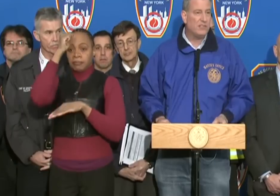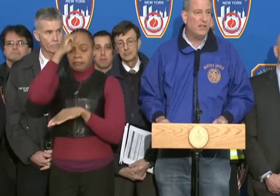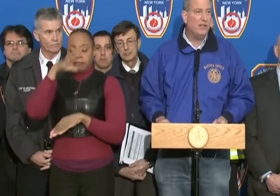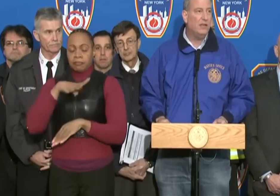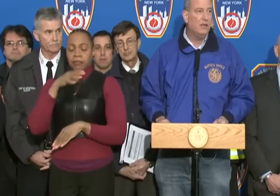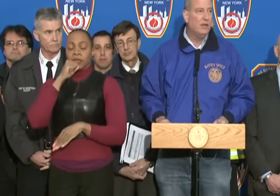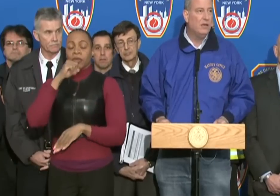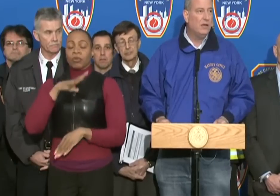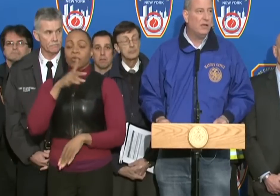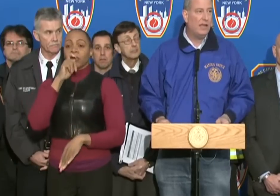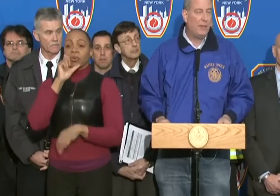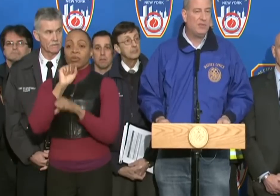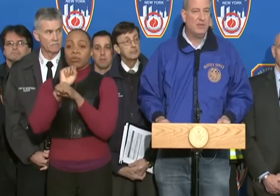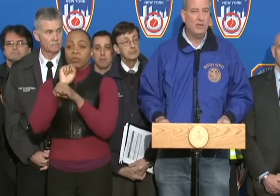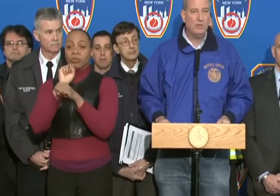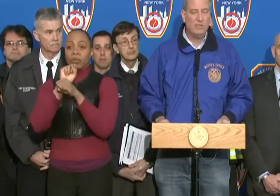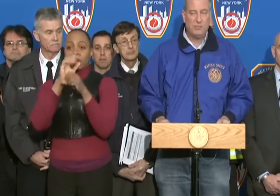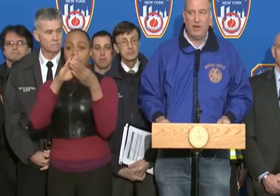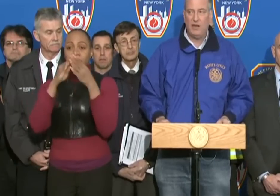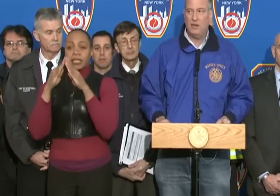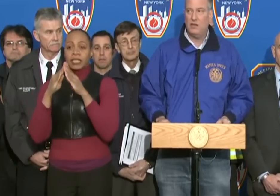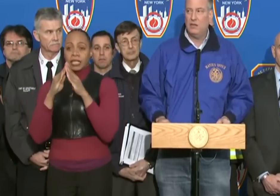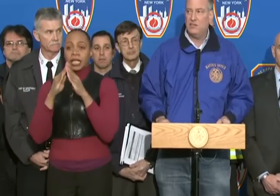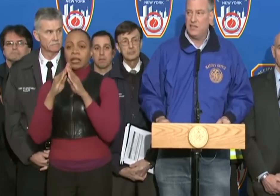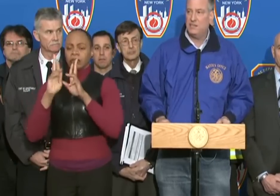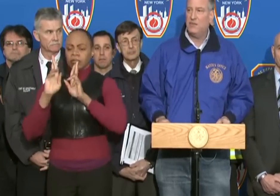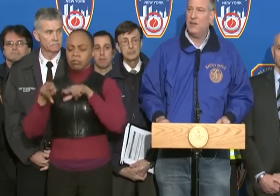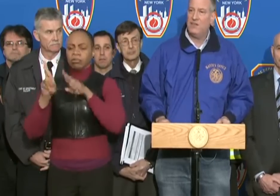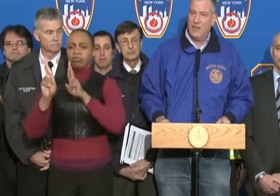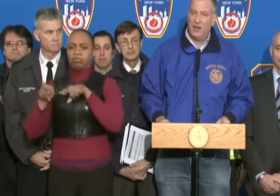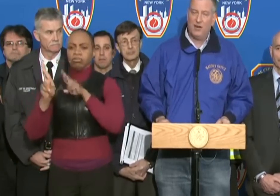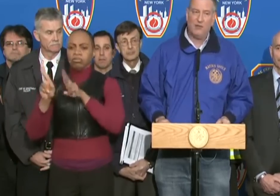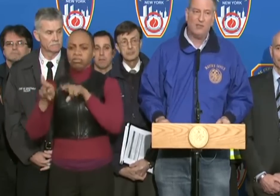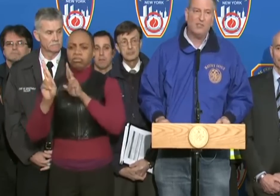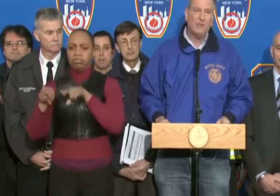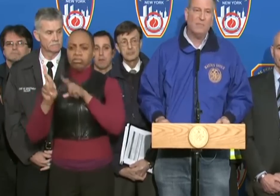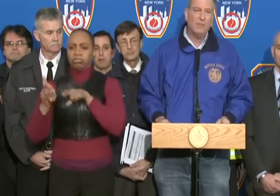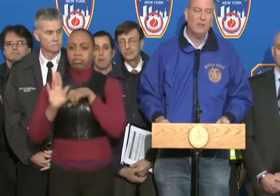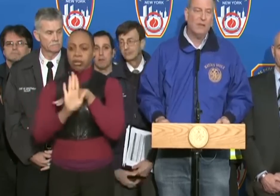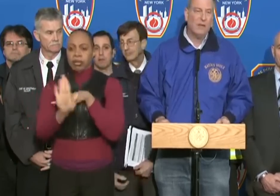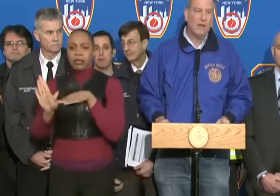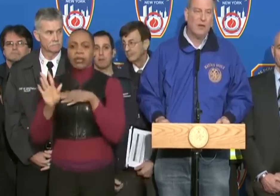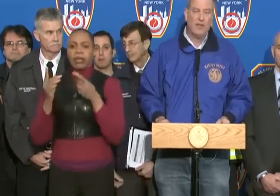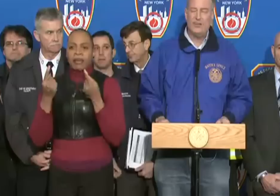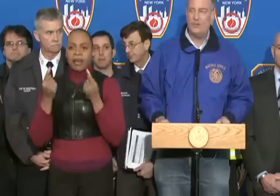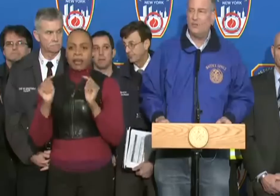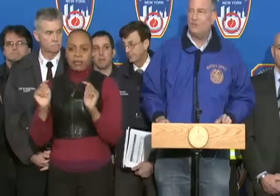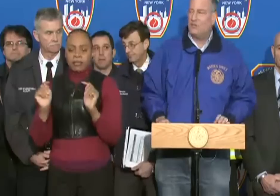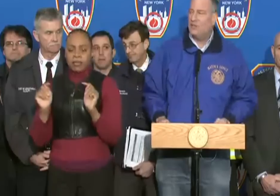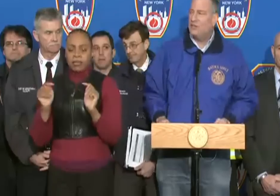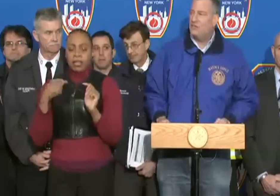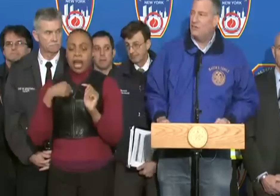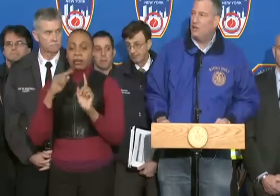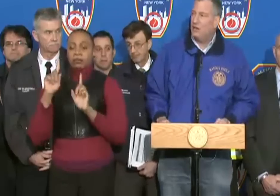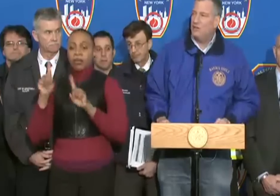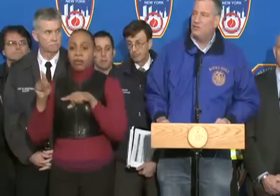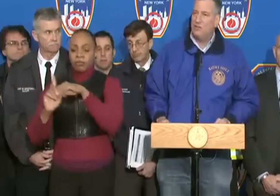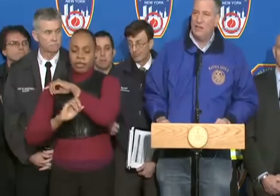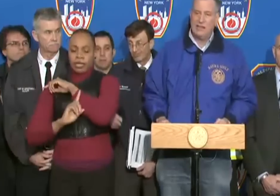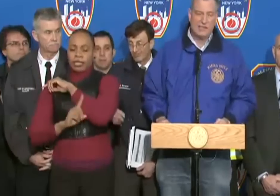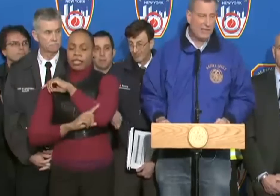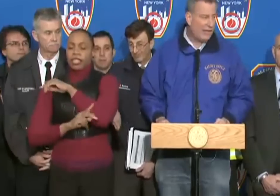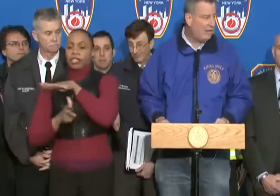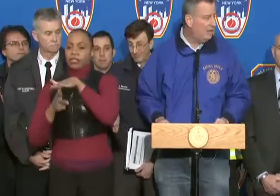work for this city kept responding, intensified their efforts. I went to a sanitation